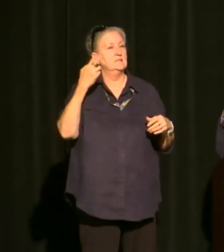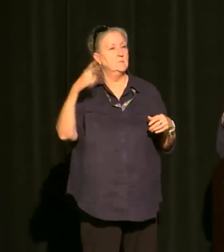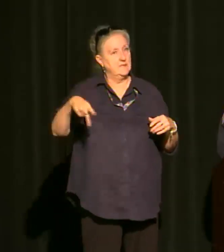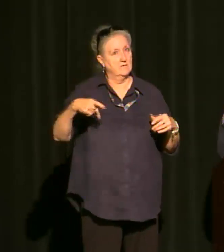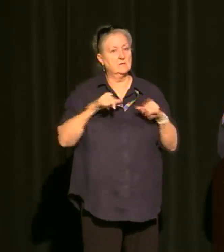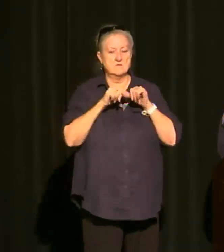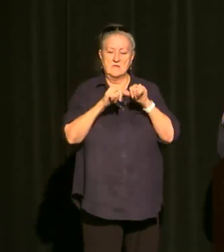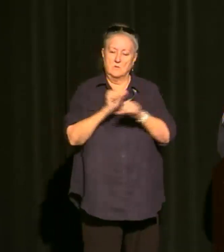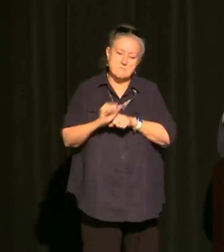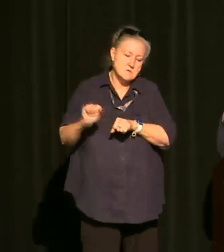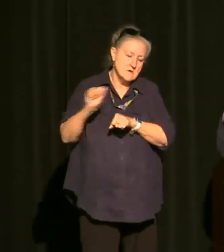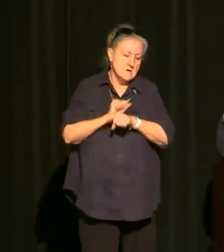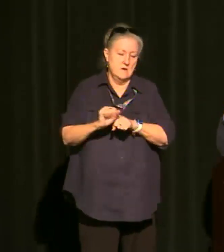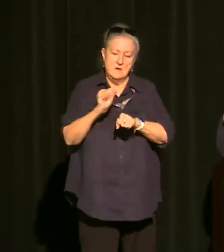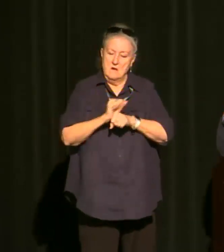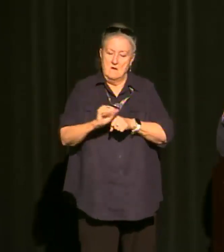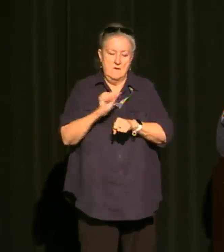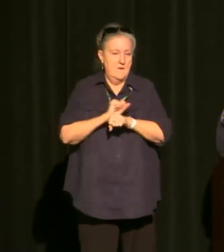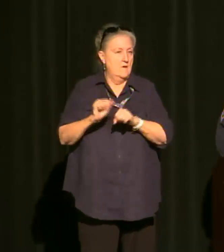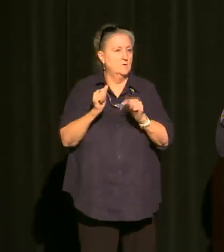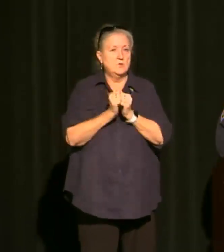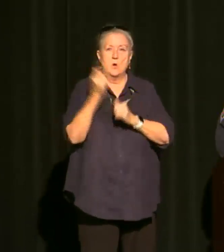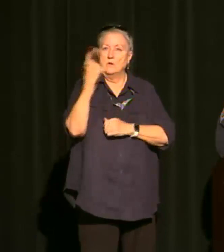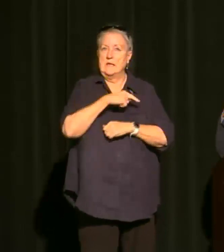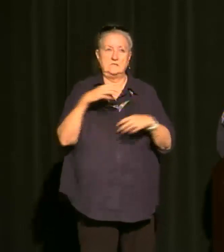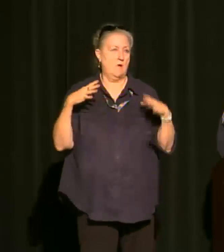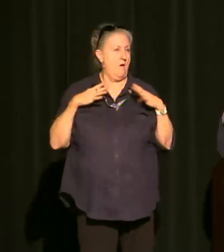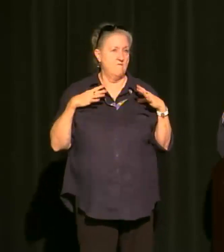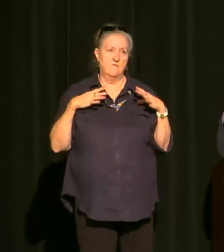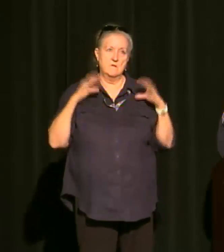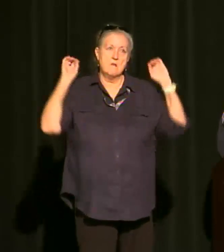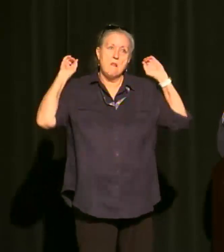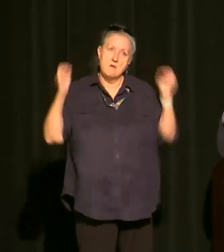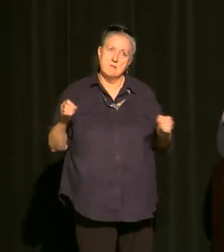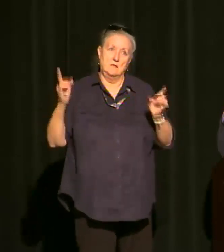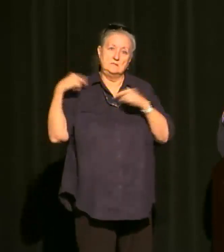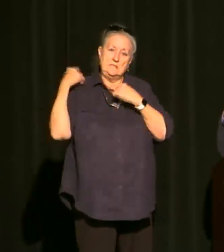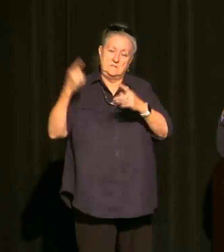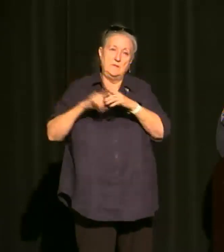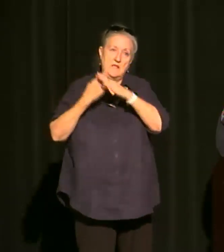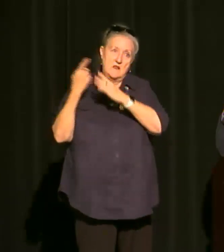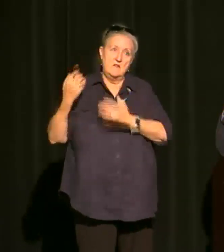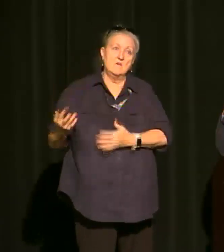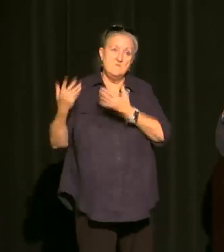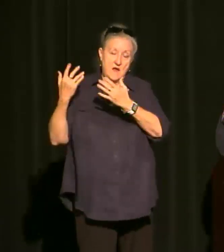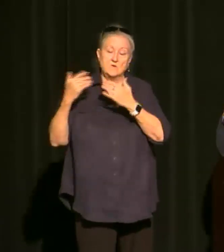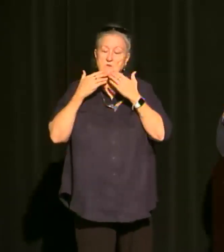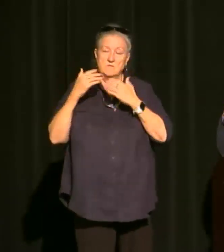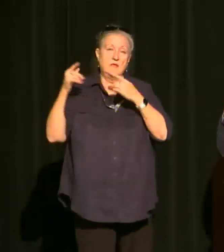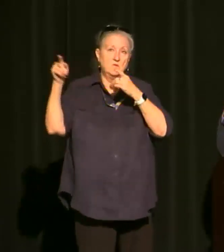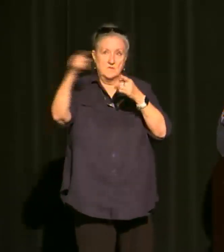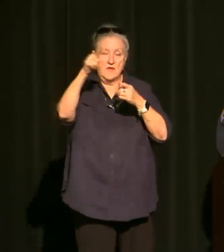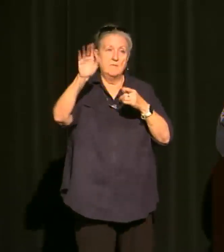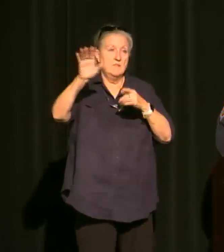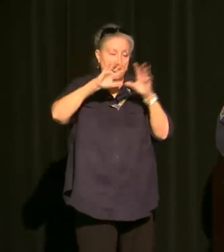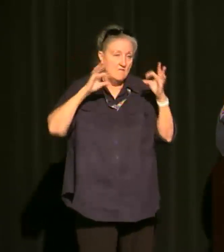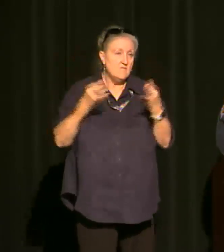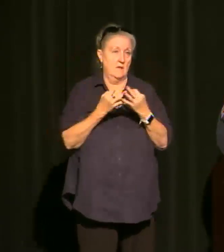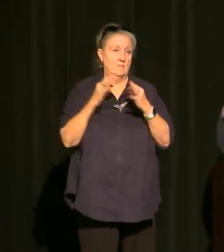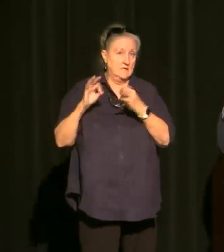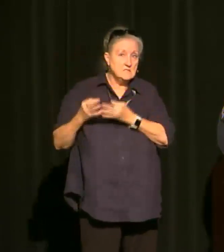to work tirelessly with no days off since this fire started. So thank you to them and their families